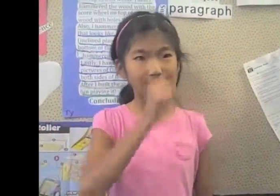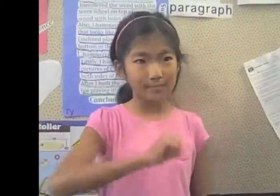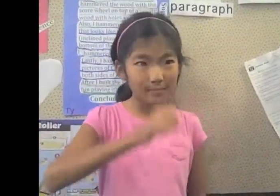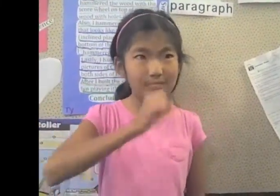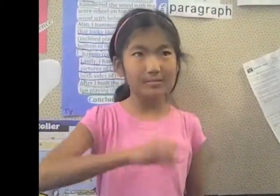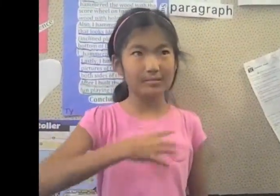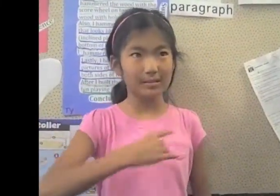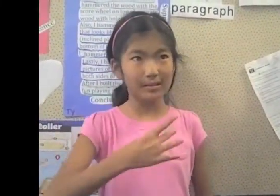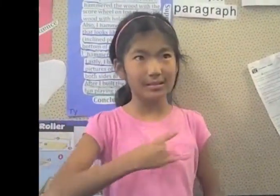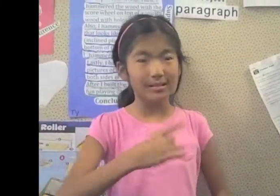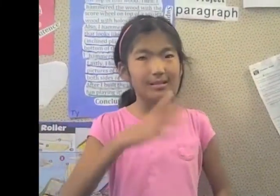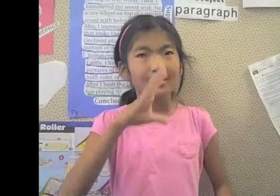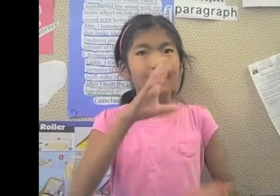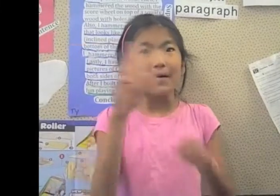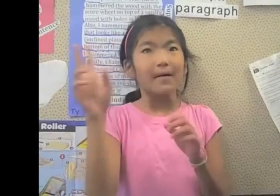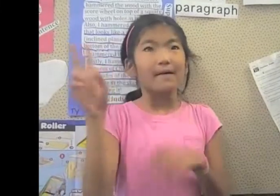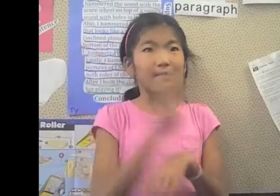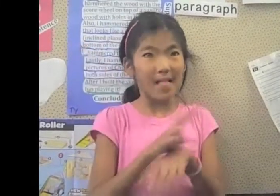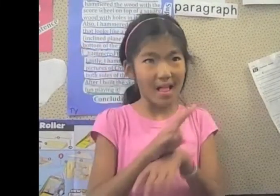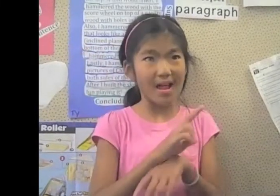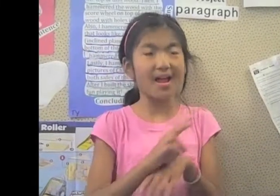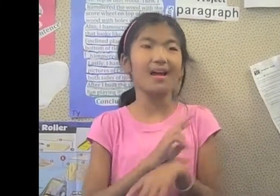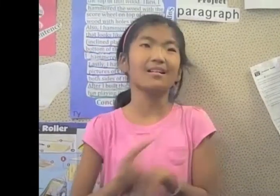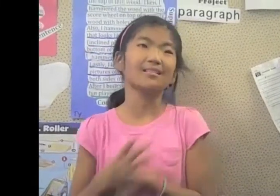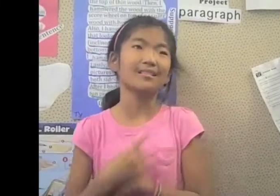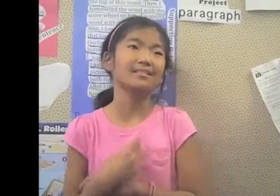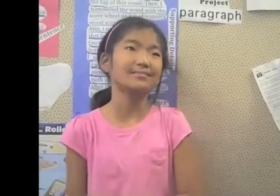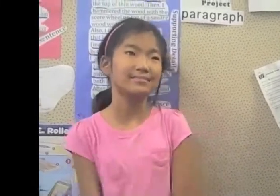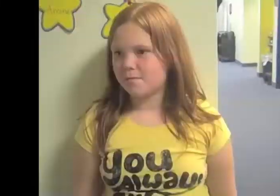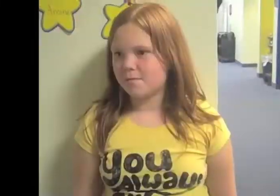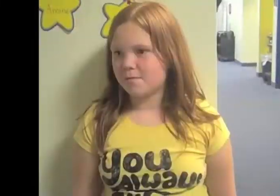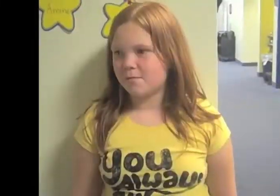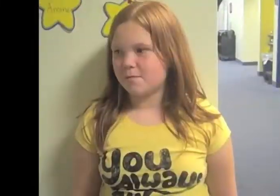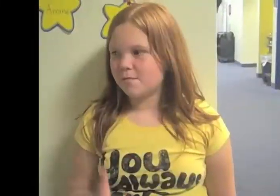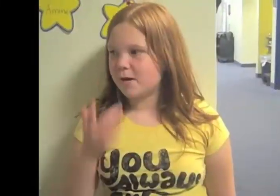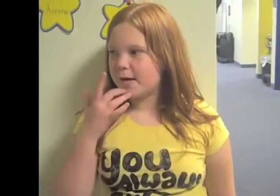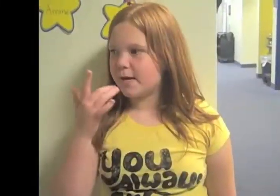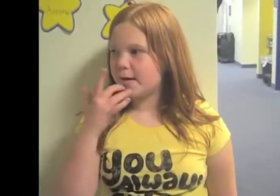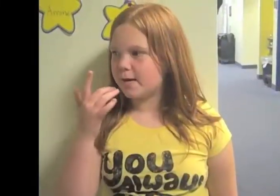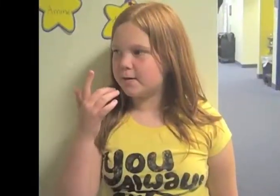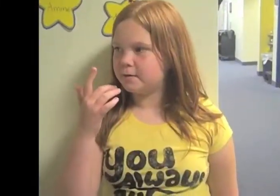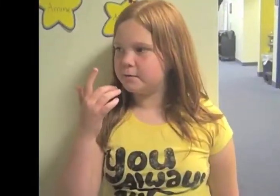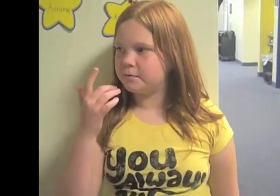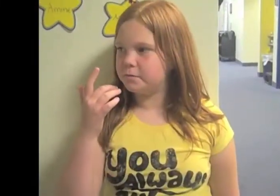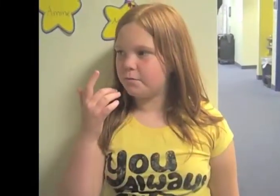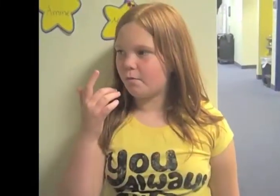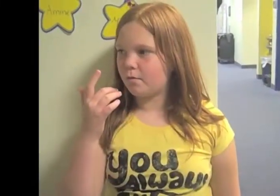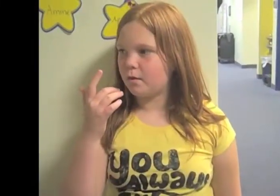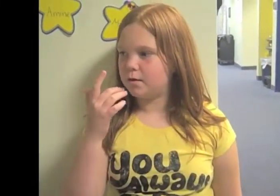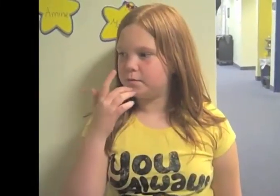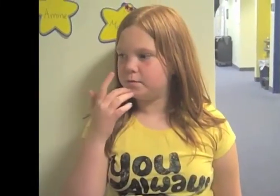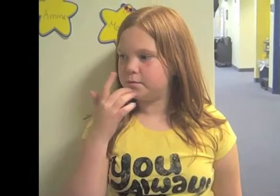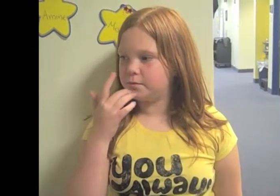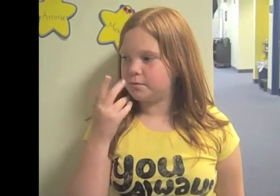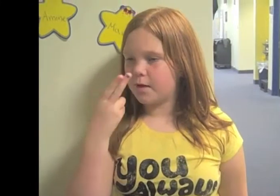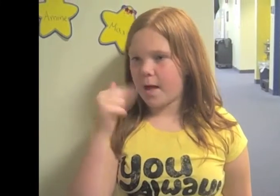Well, ice cream. Vanilla ice cream is my favorite. My favorite is